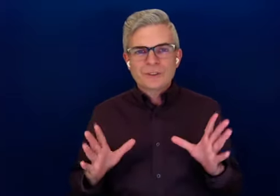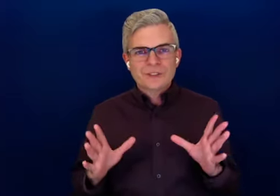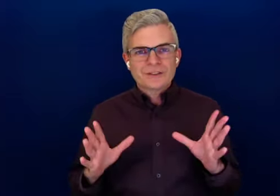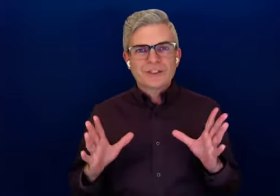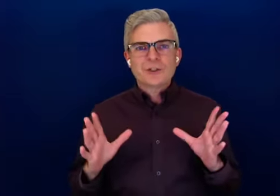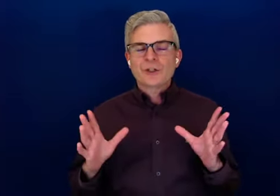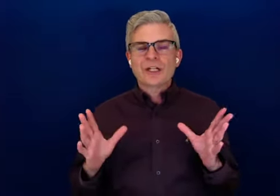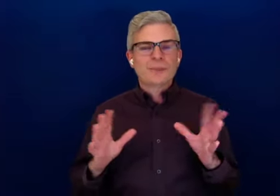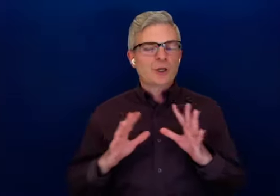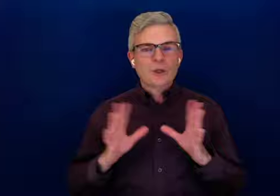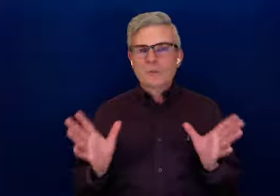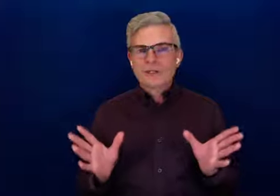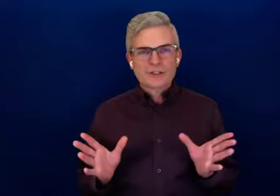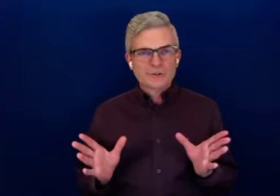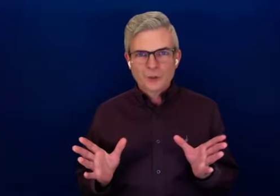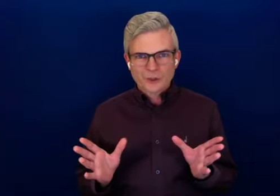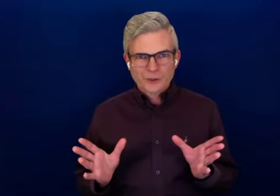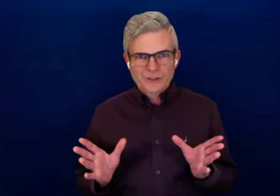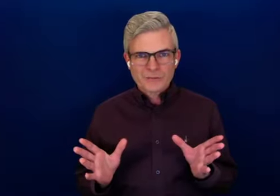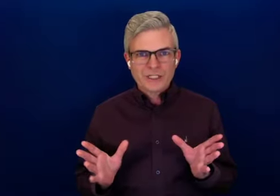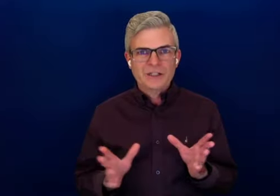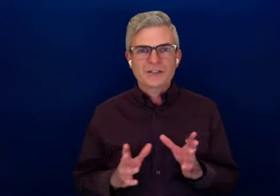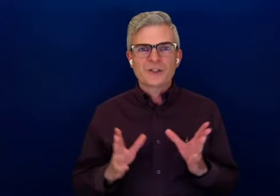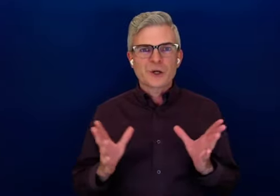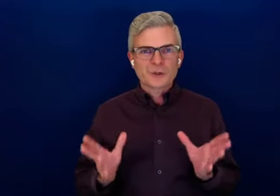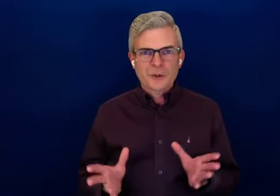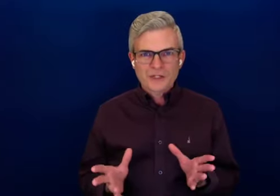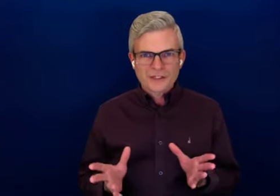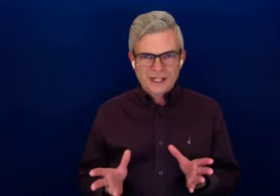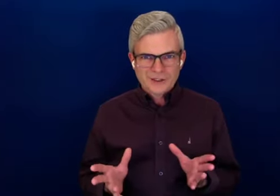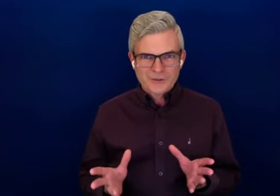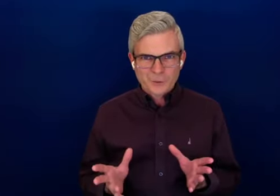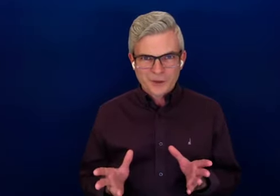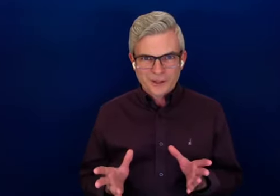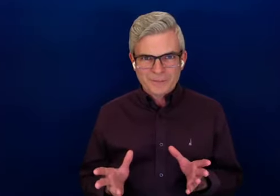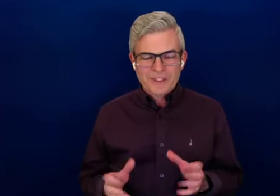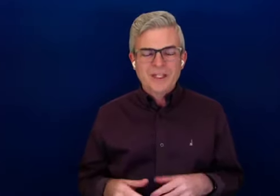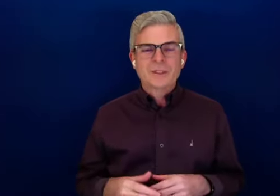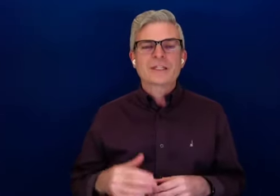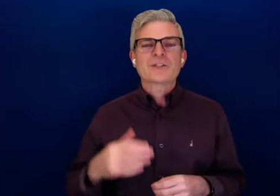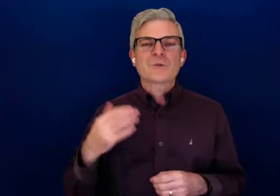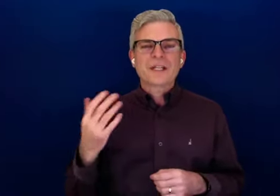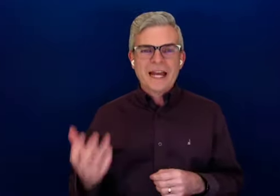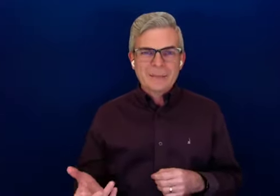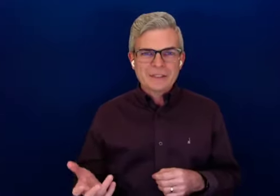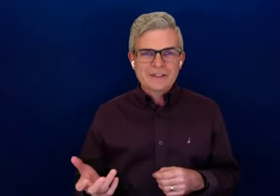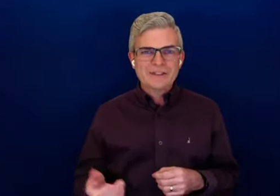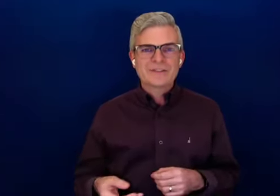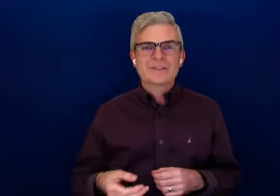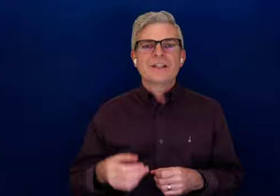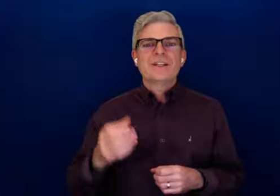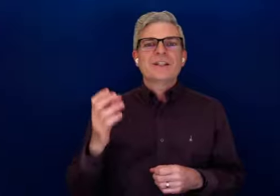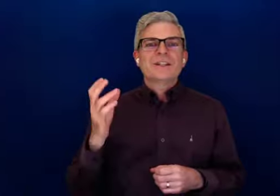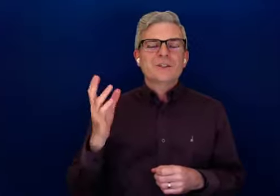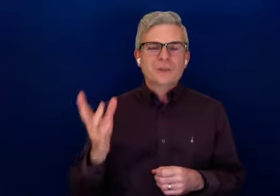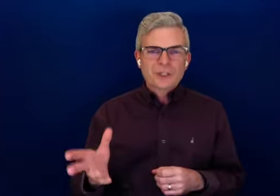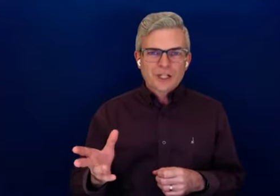Don't look up a whole bunch of words because you don't know the signs for them. Because what happens is you look